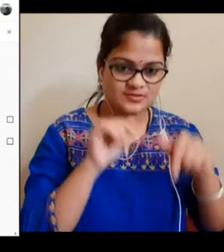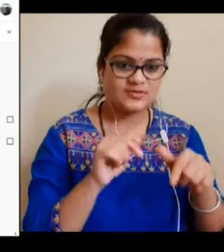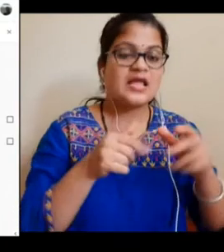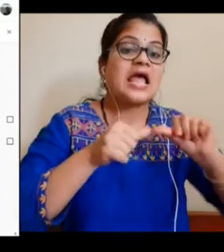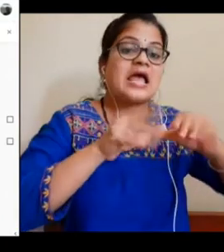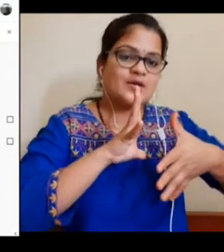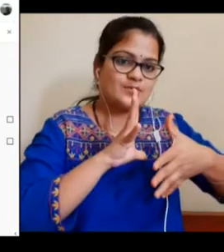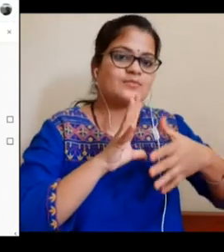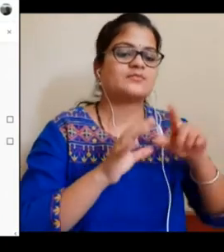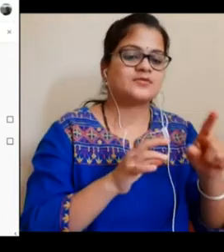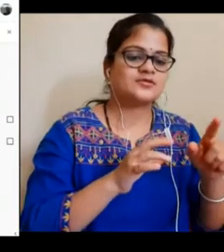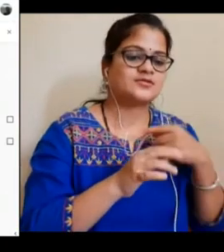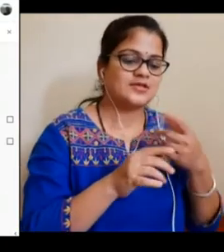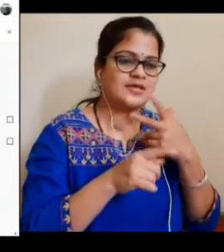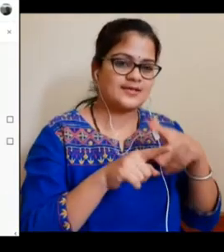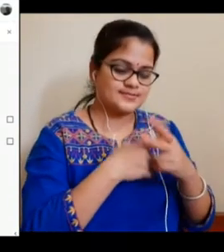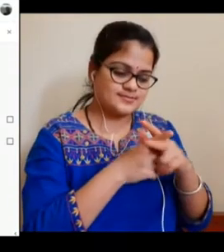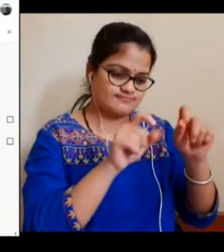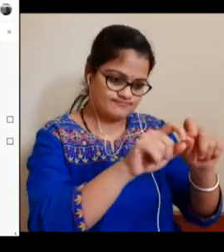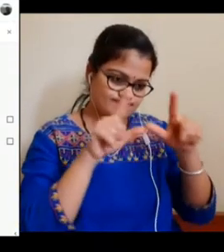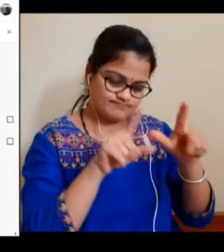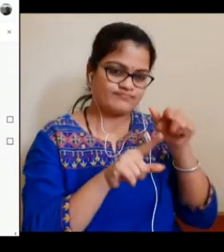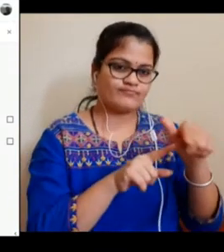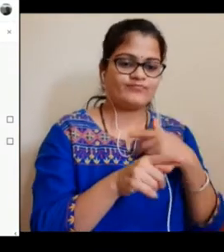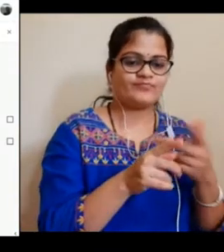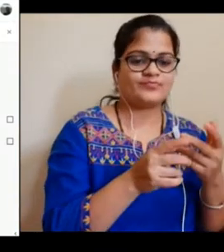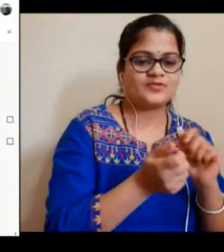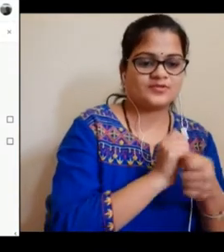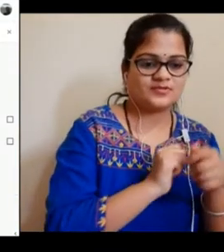make it automatic. Let me correct that.